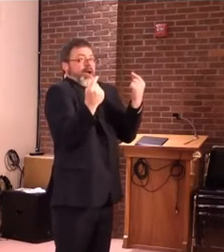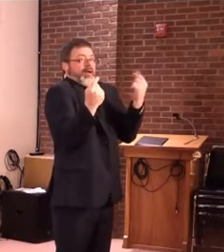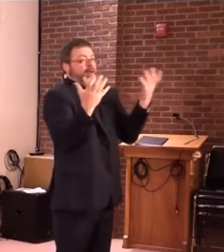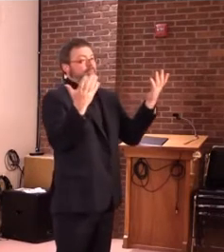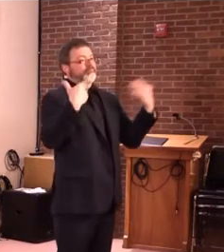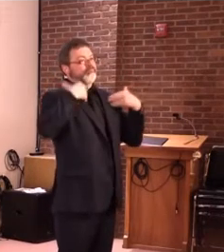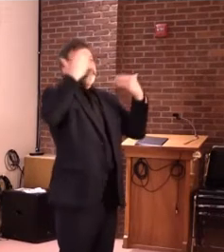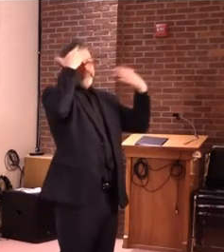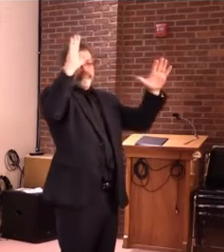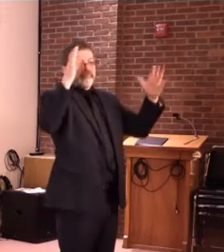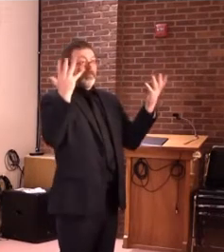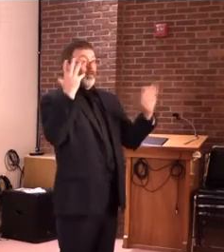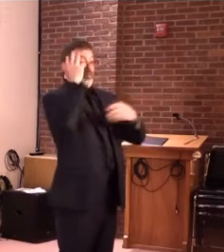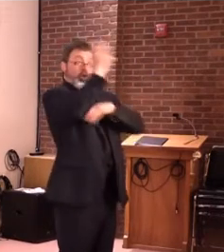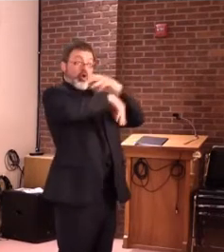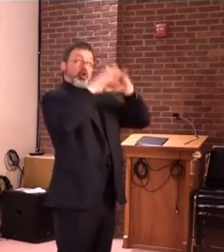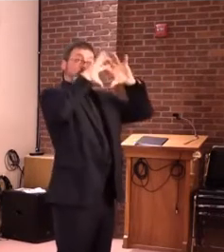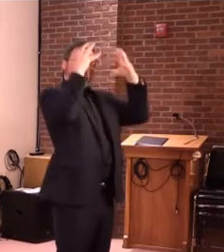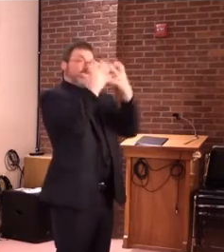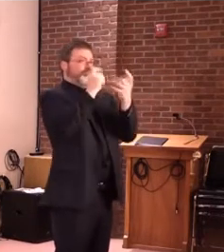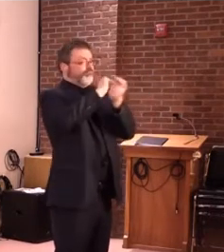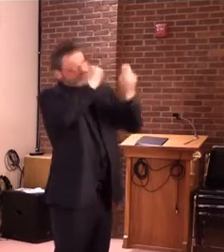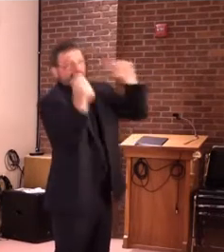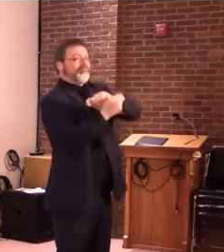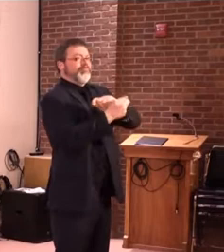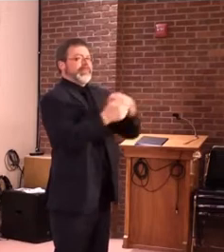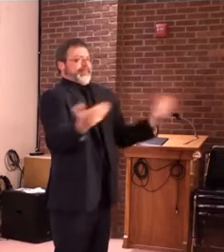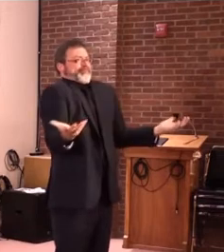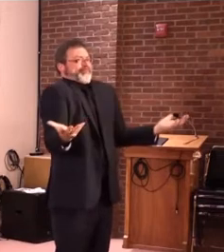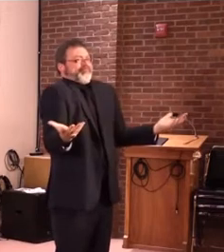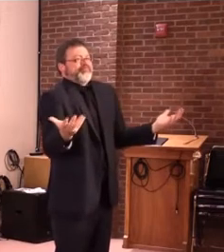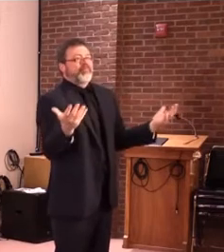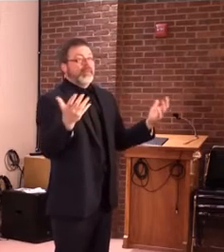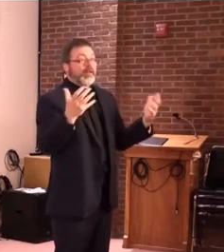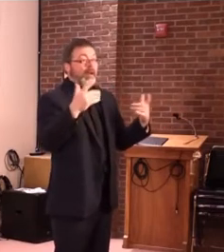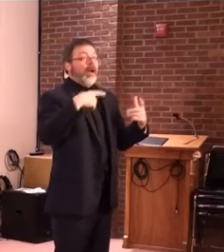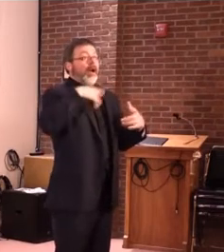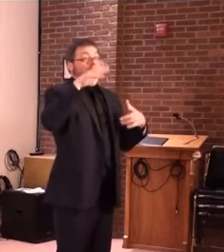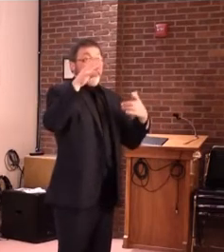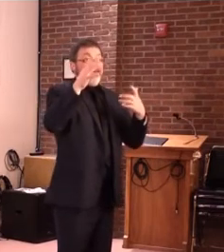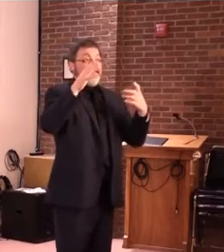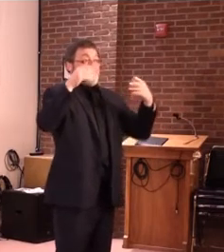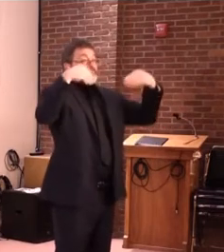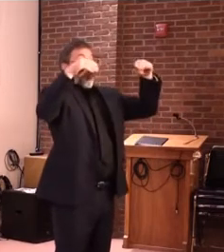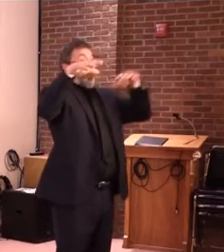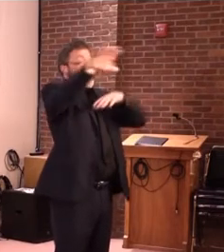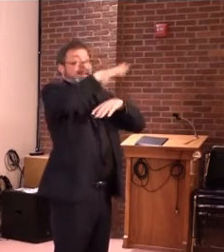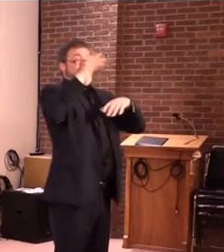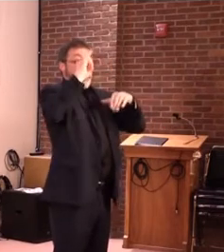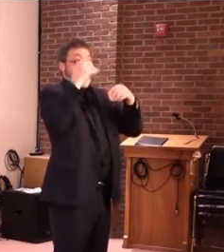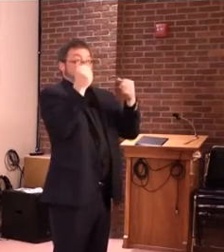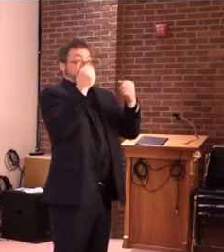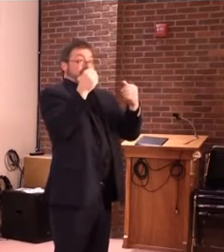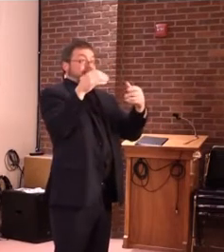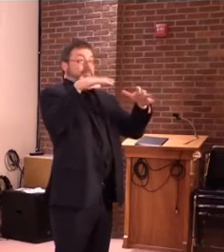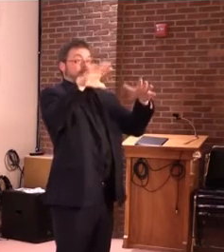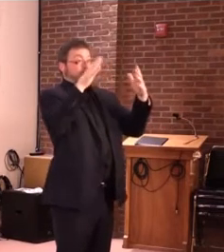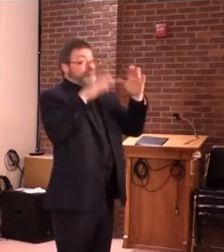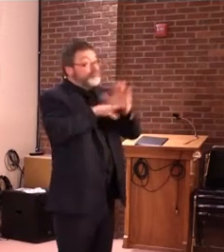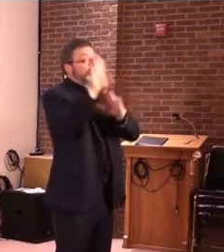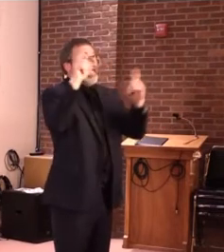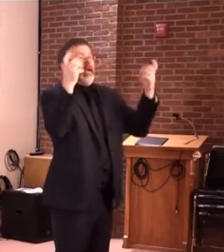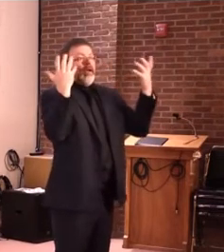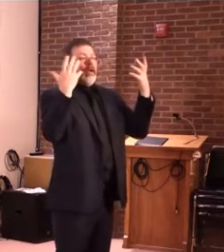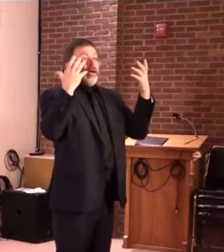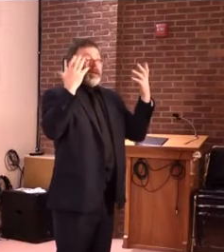day. The markets, we hope, because as America opens up again, the world opens up again, people are going to start going to restaurants, coffee shops.